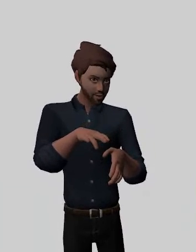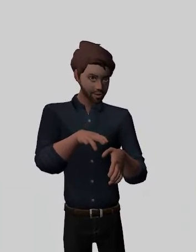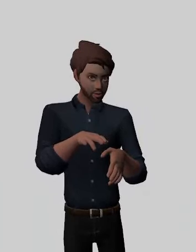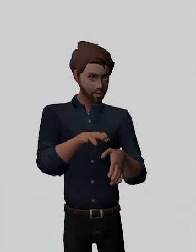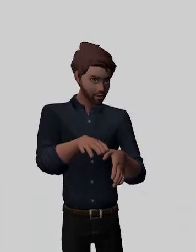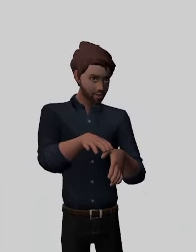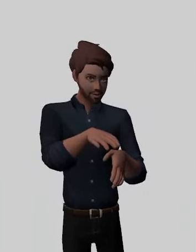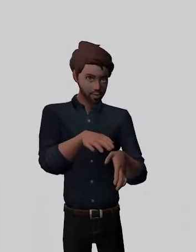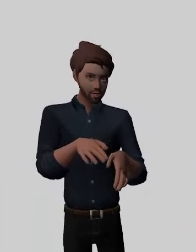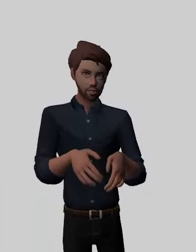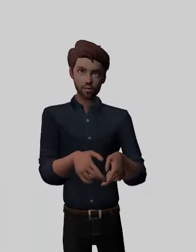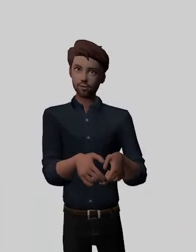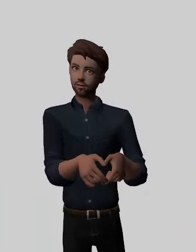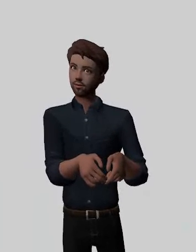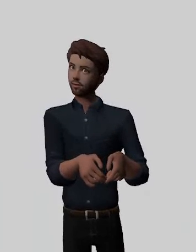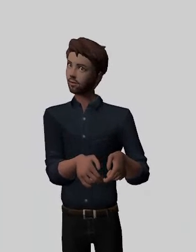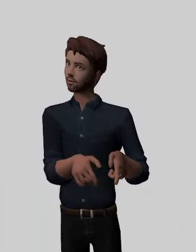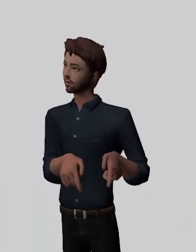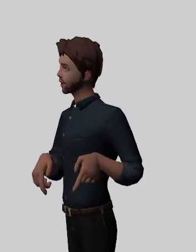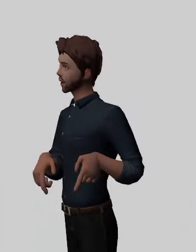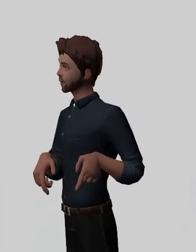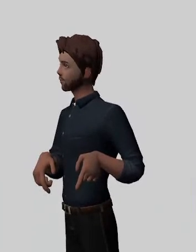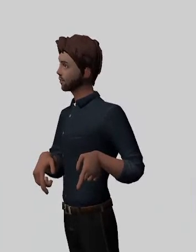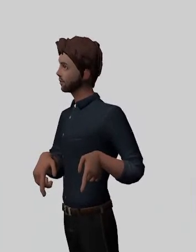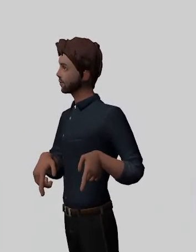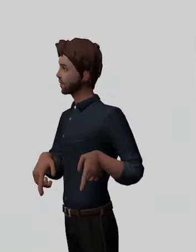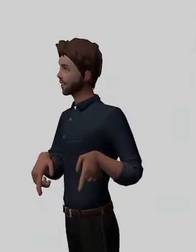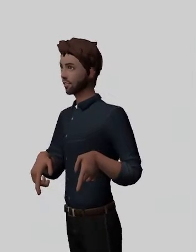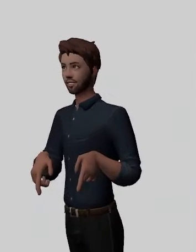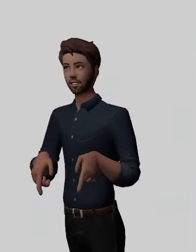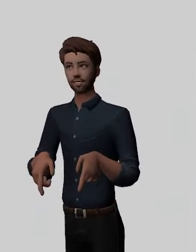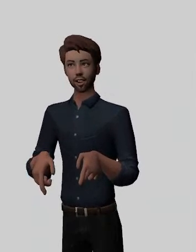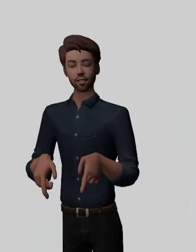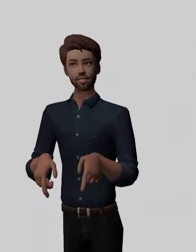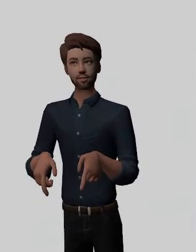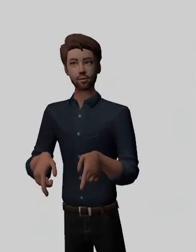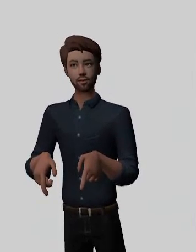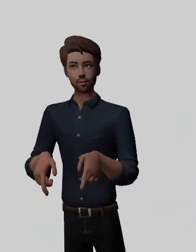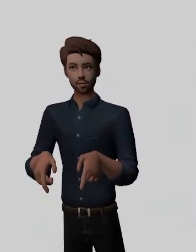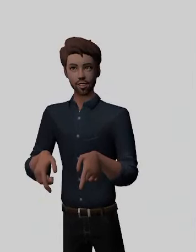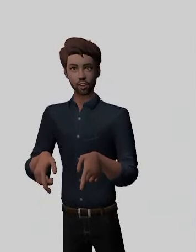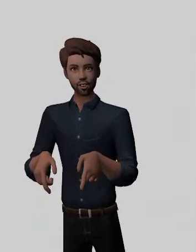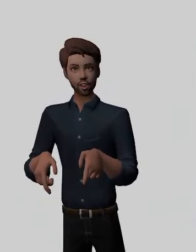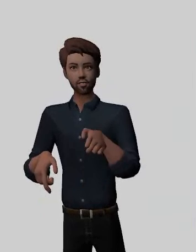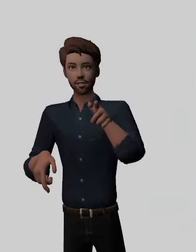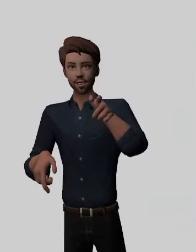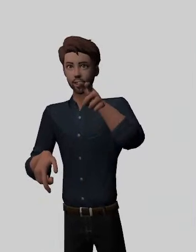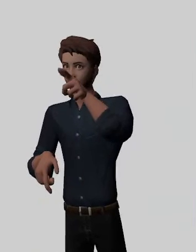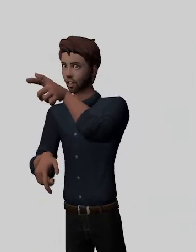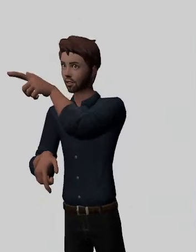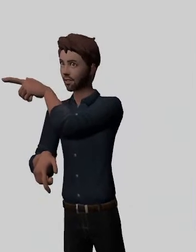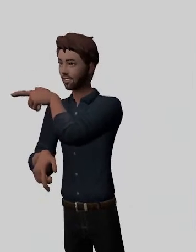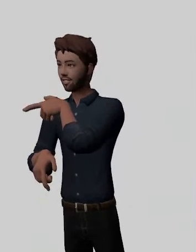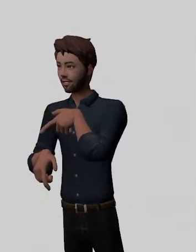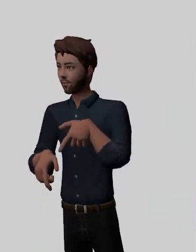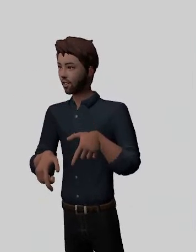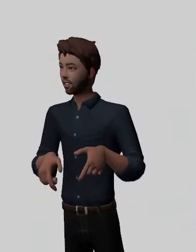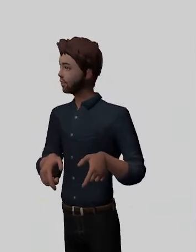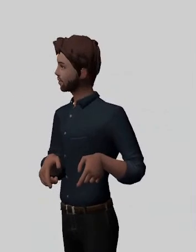area, your country, your region. We don't have any Swedish Sign Language that I know of here, and I don't know if it's similar to